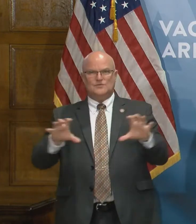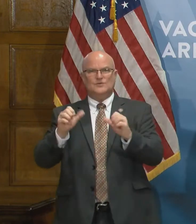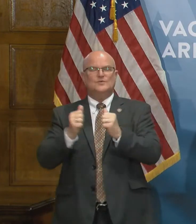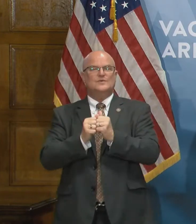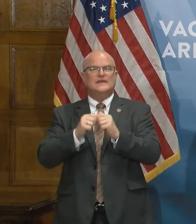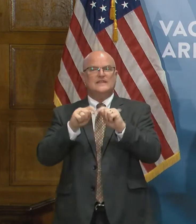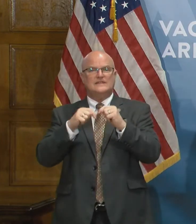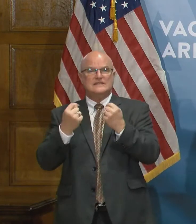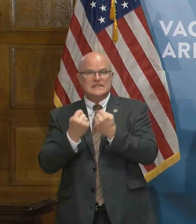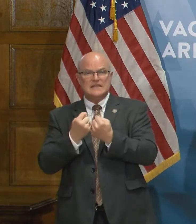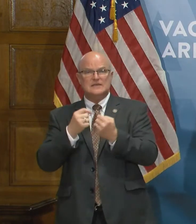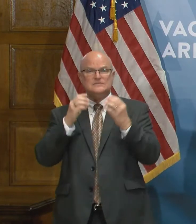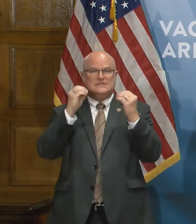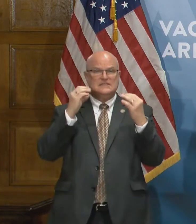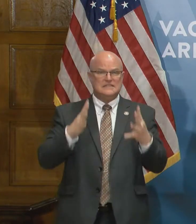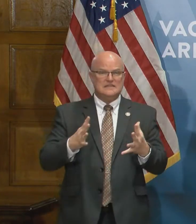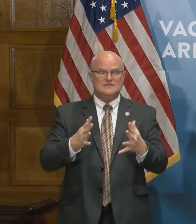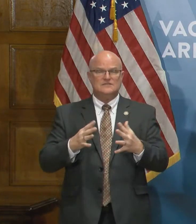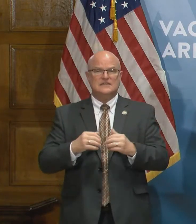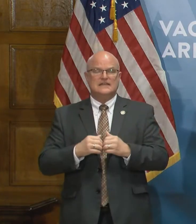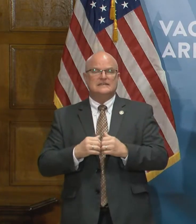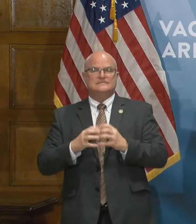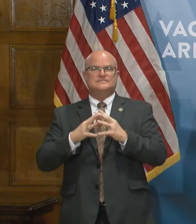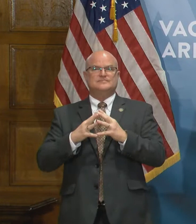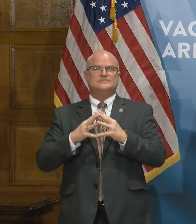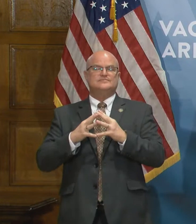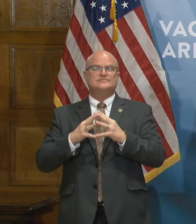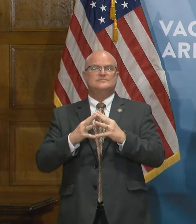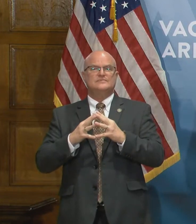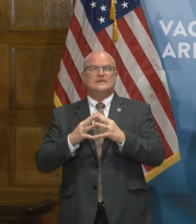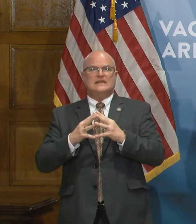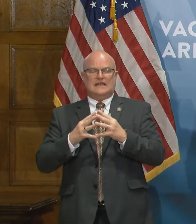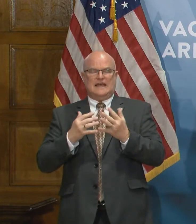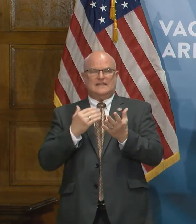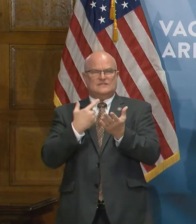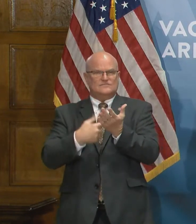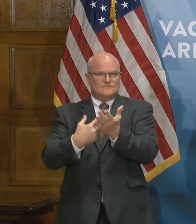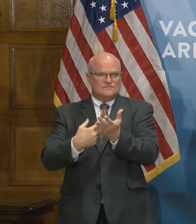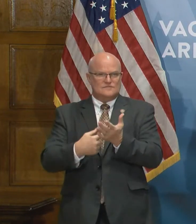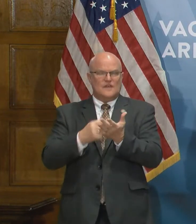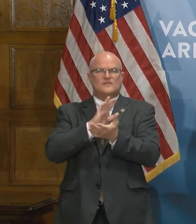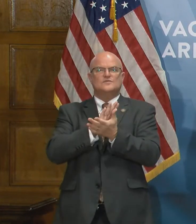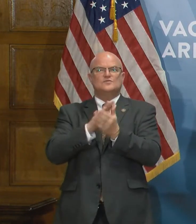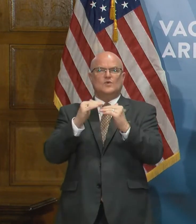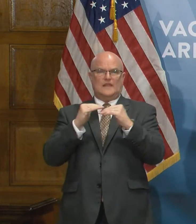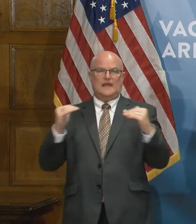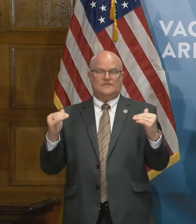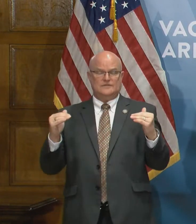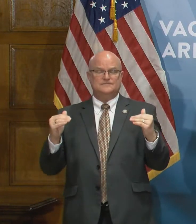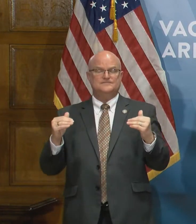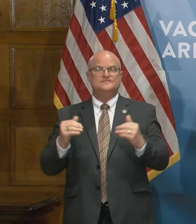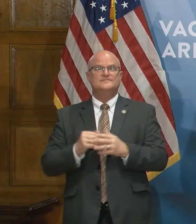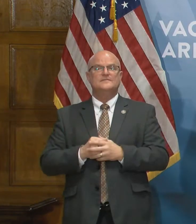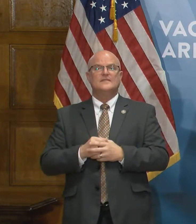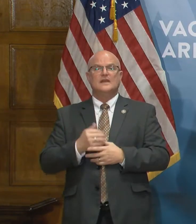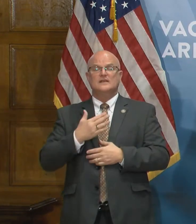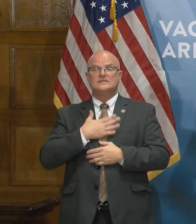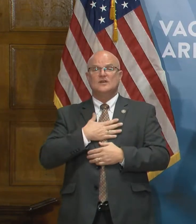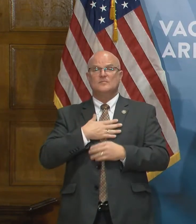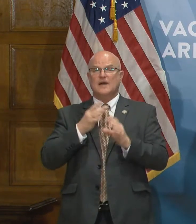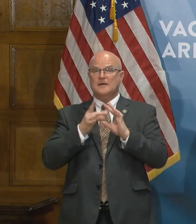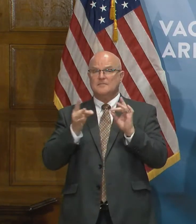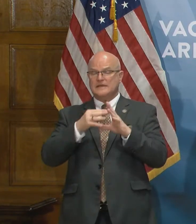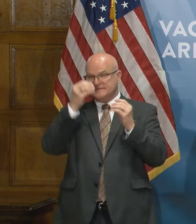teams in implementing the mitigation at the school level. And so my message to